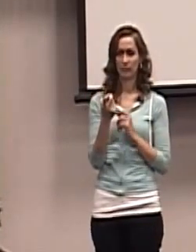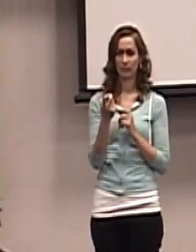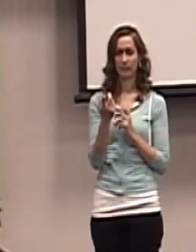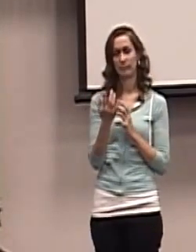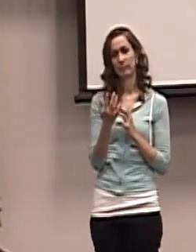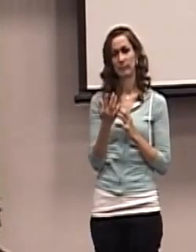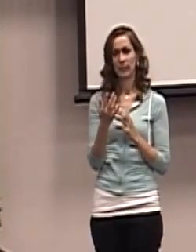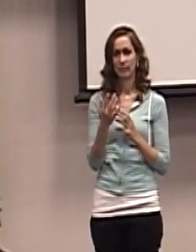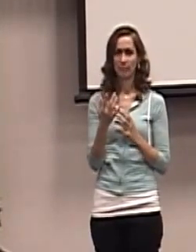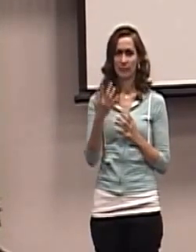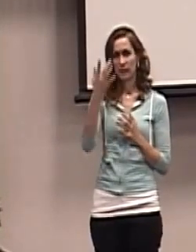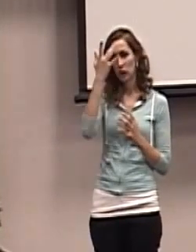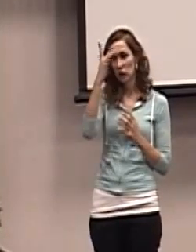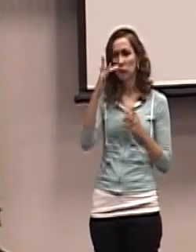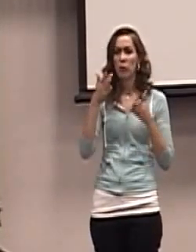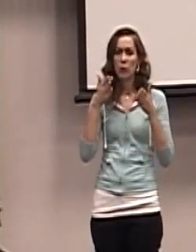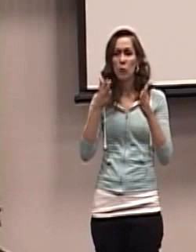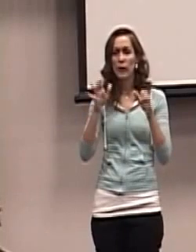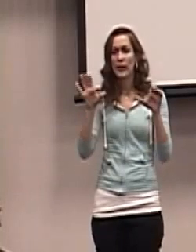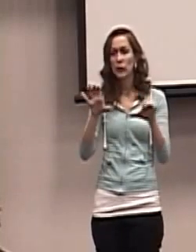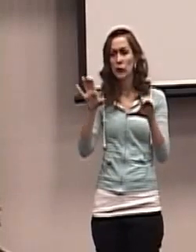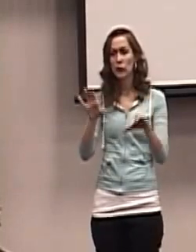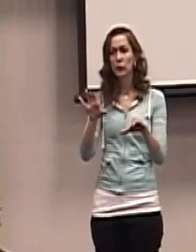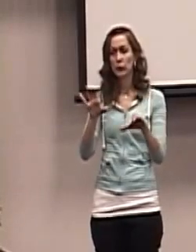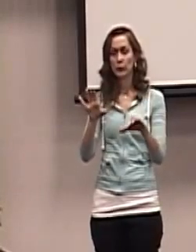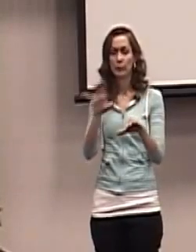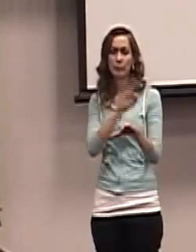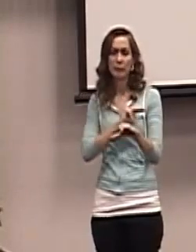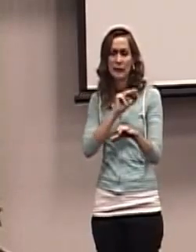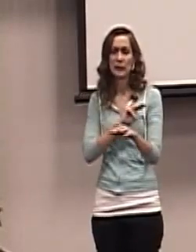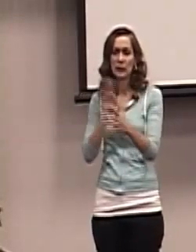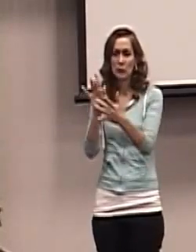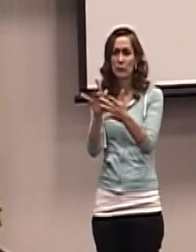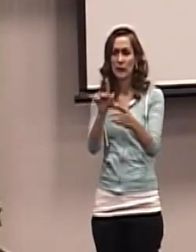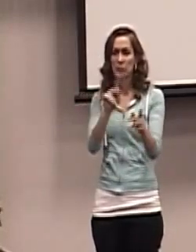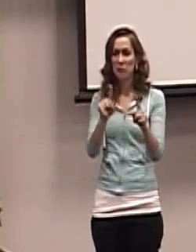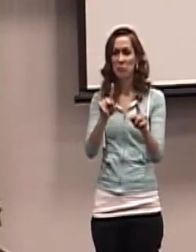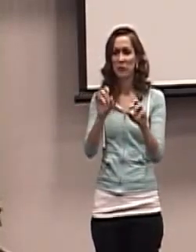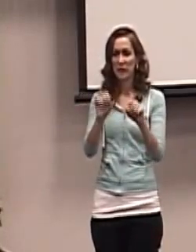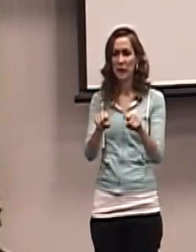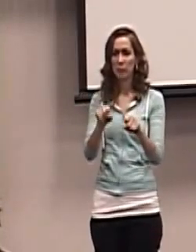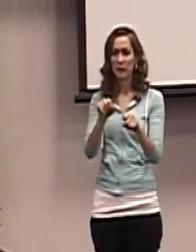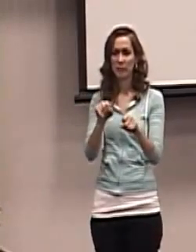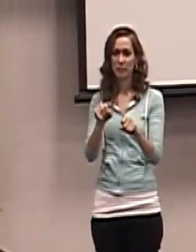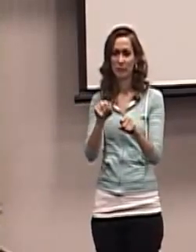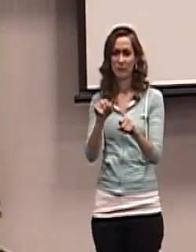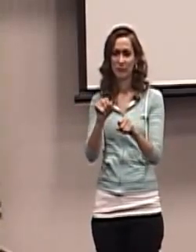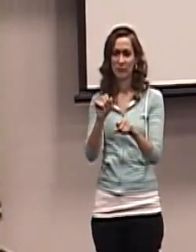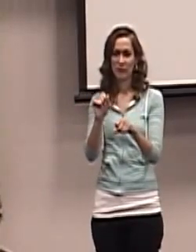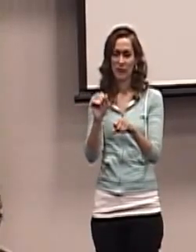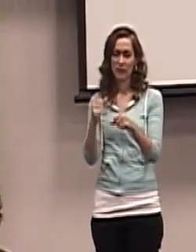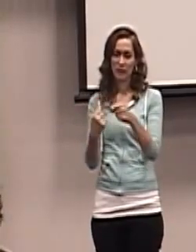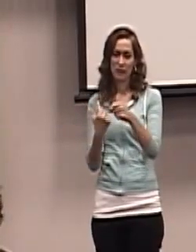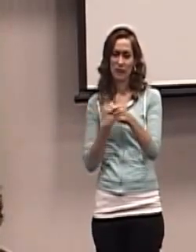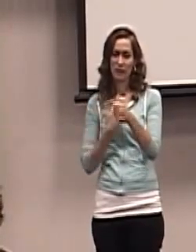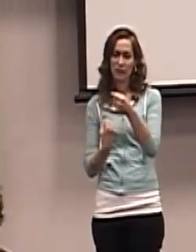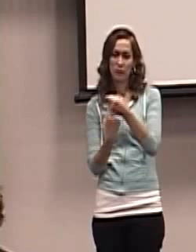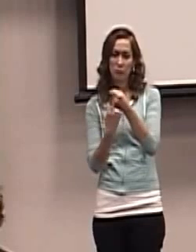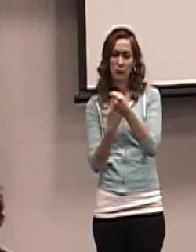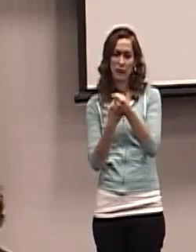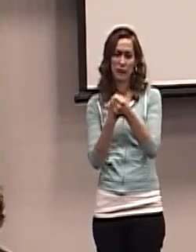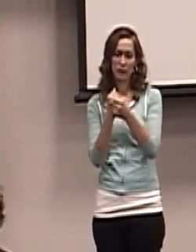way to go about reaching people and being a vocational missionary. As things have developed, Many